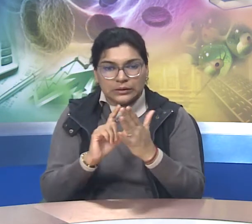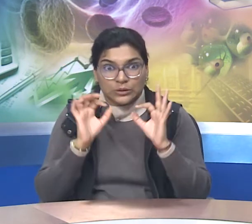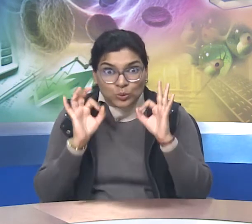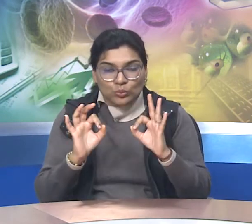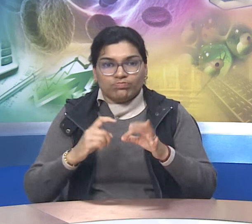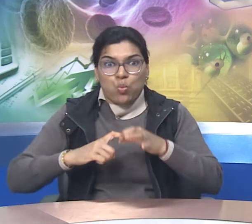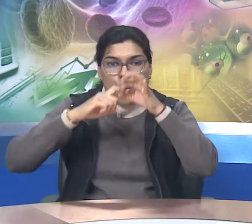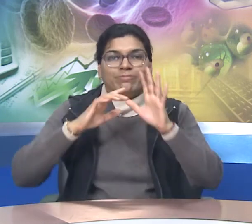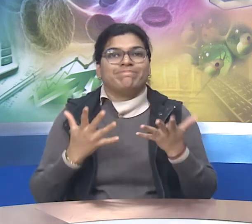Shoeshine Union